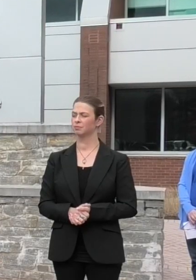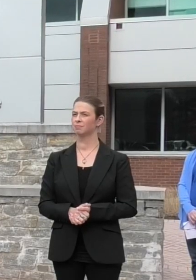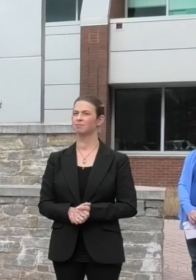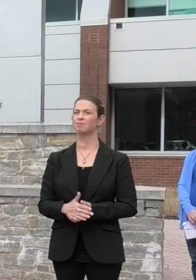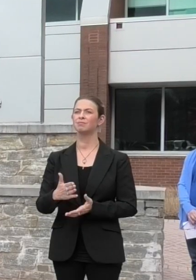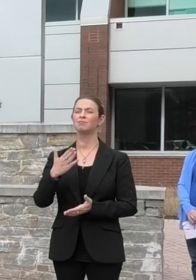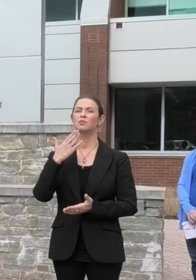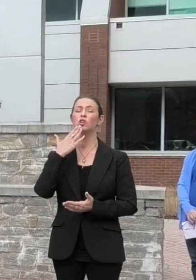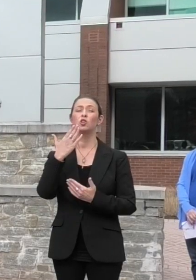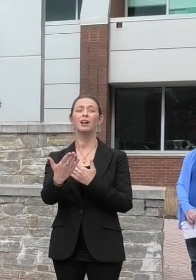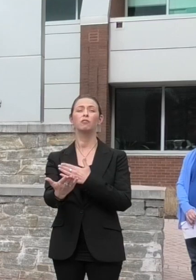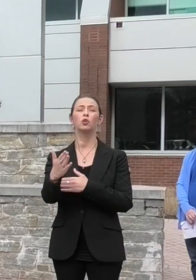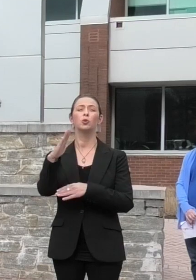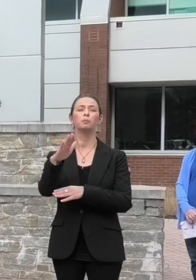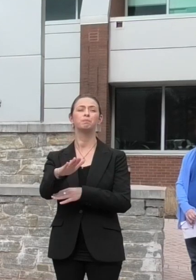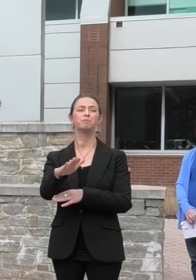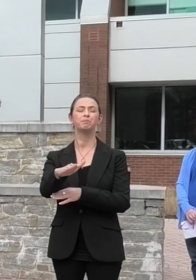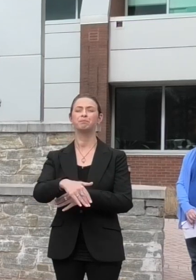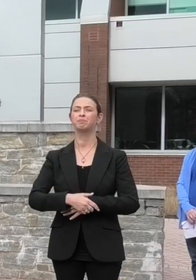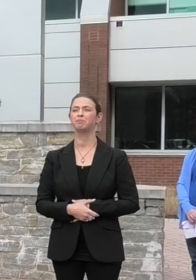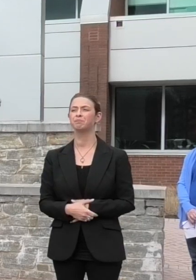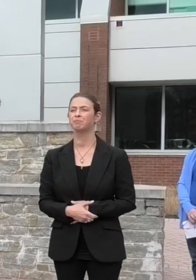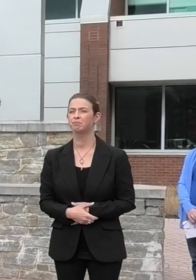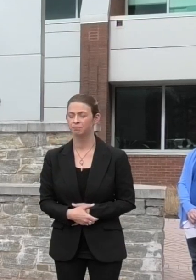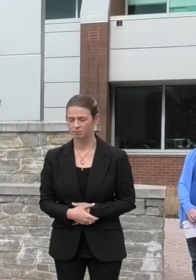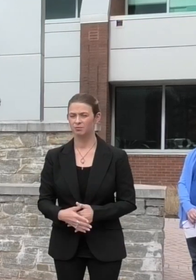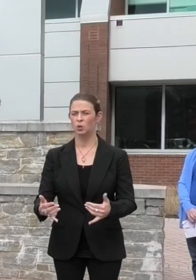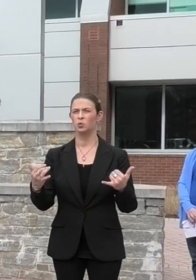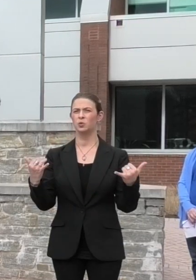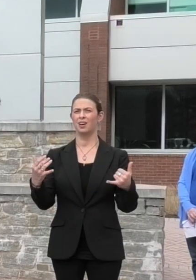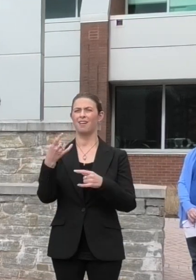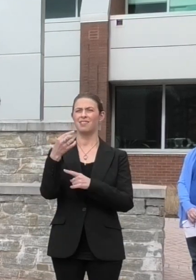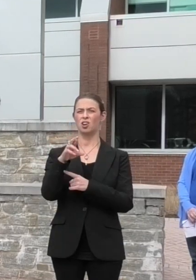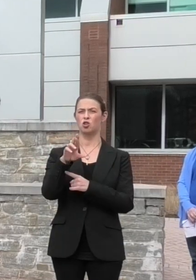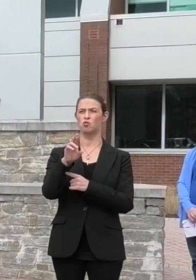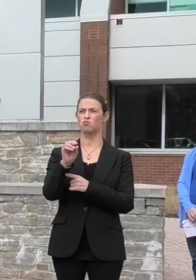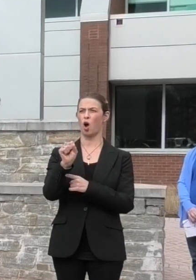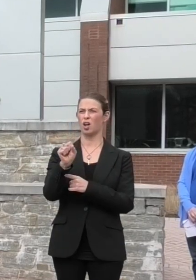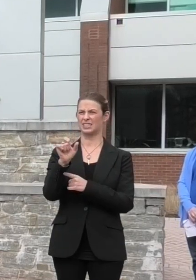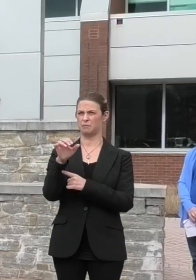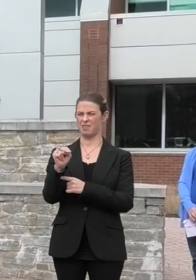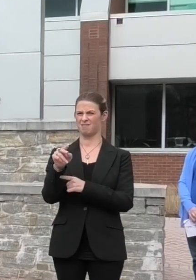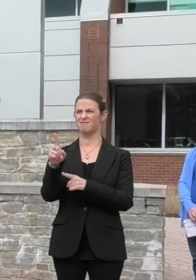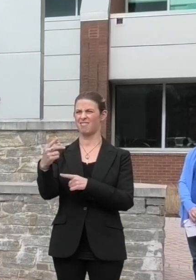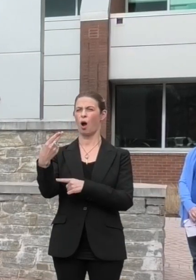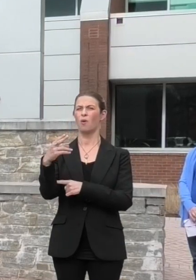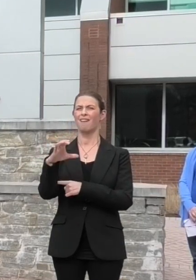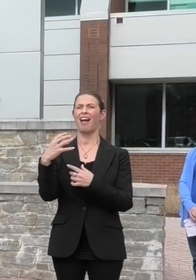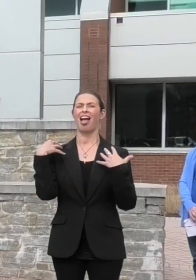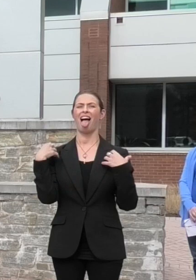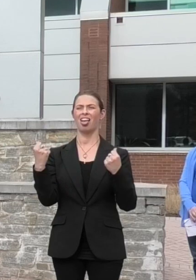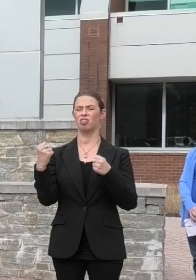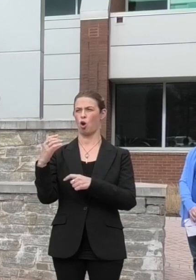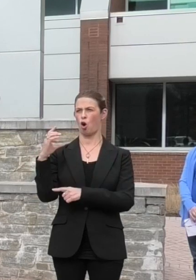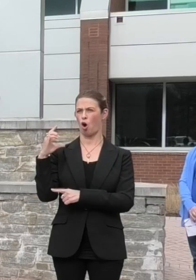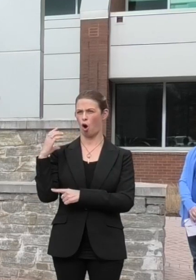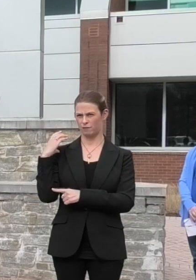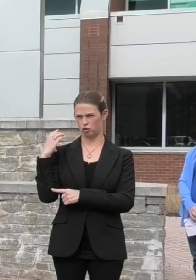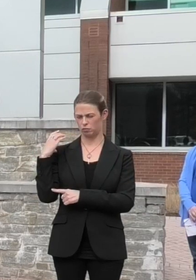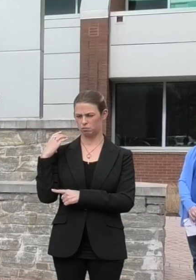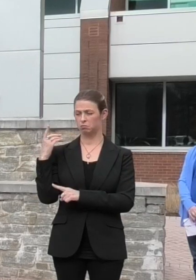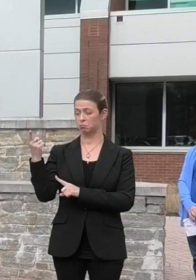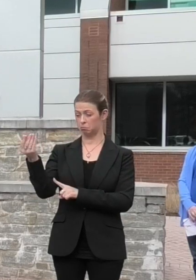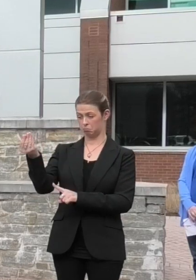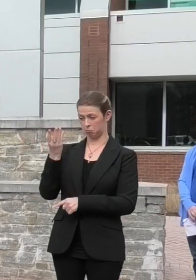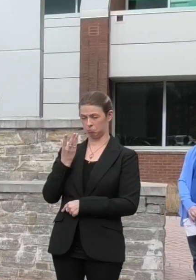So good afternoon, everyone. Today, Dr. Rossman, our Howard County Health Officer, has notified me